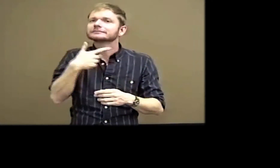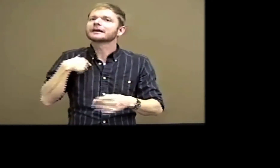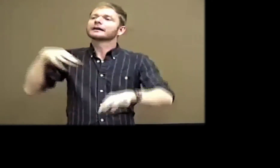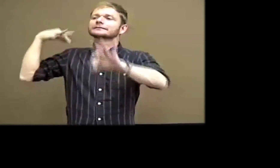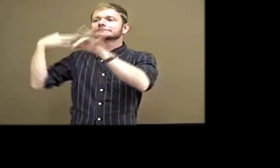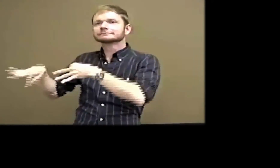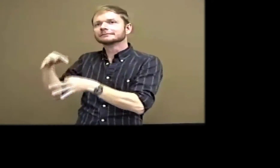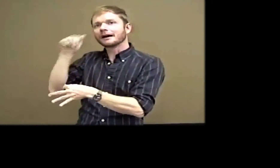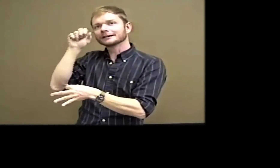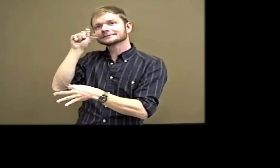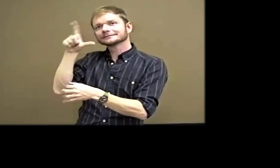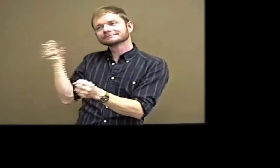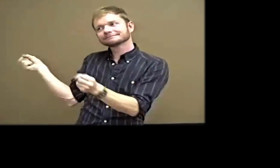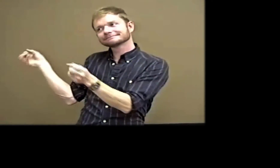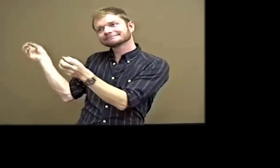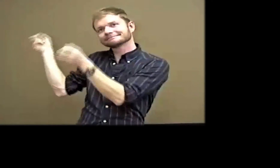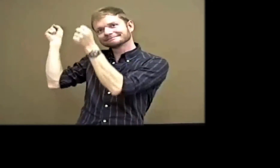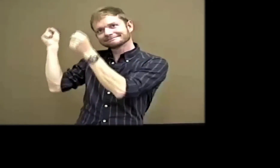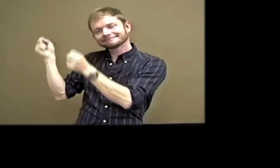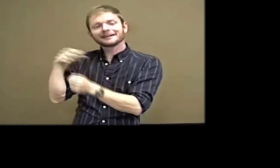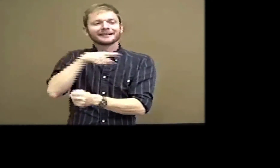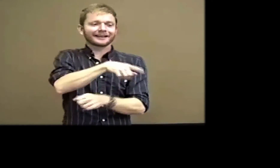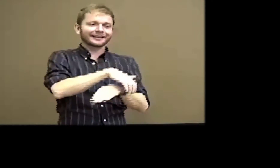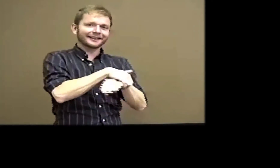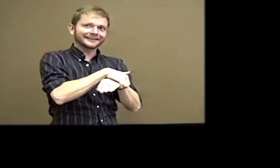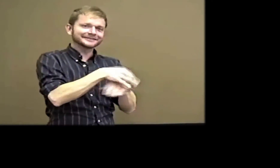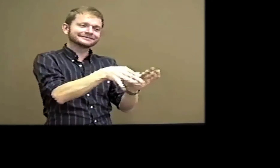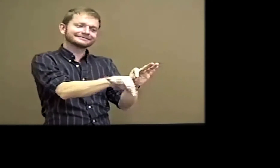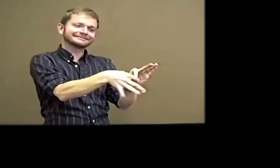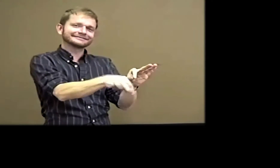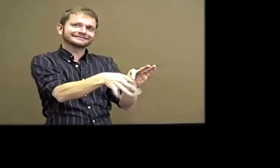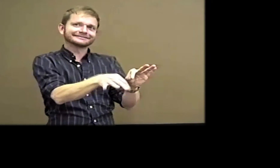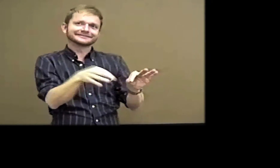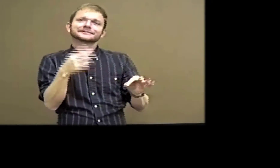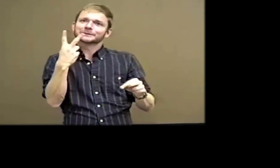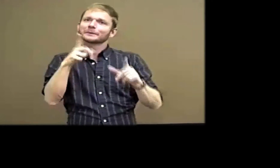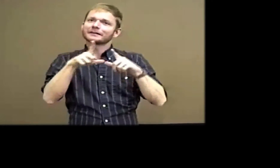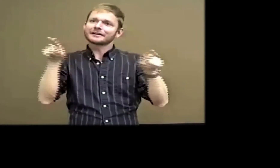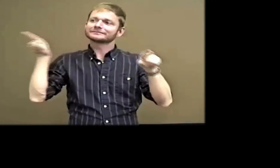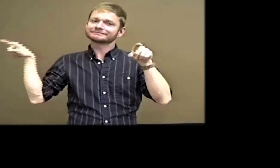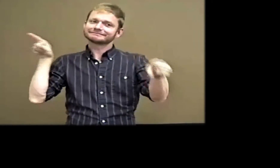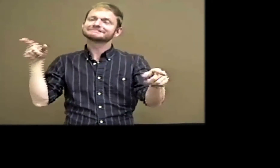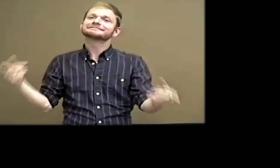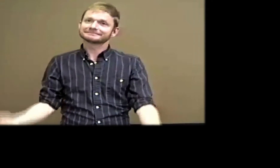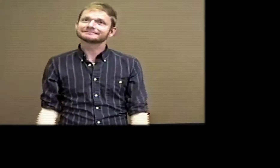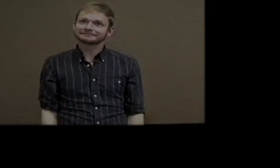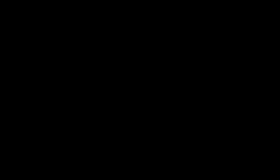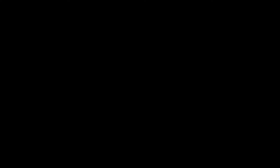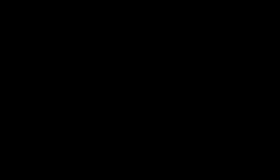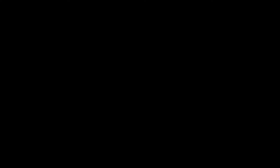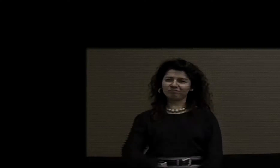I'd explain using ASL while reading and comprehending the captions at the same time, so I've experienced both of these languages.